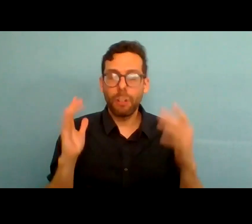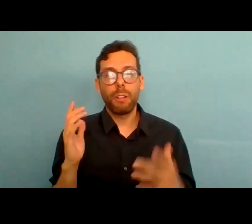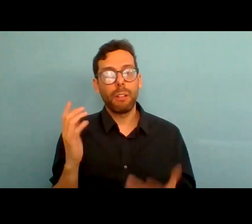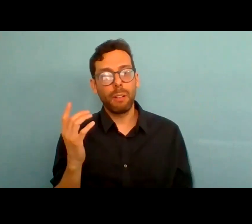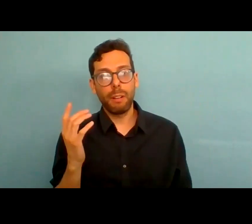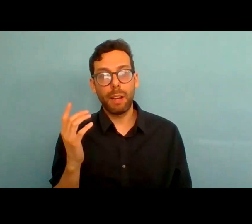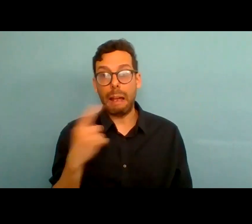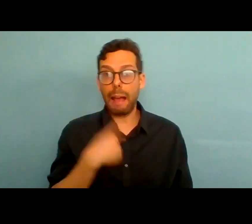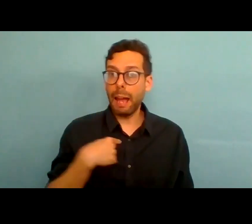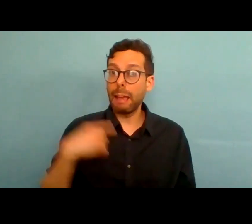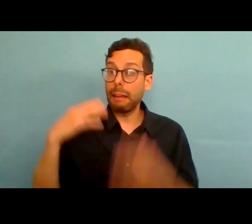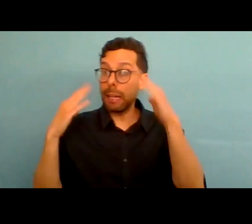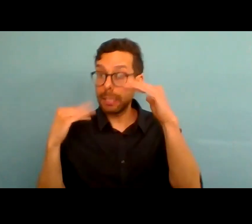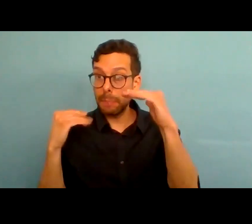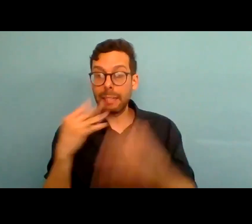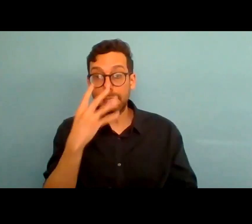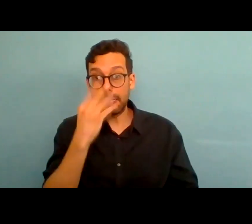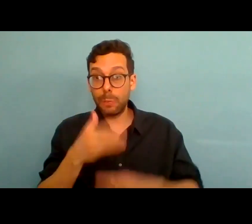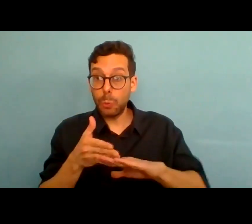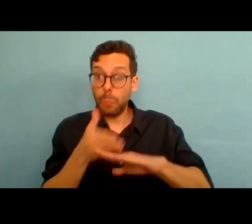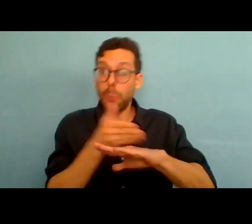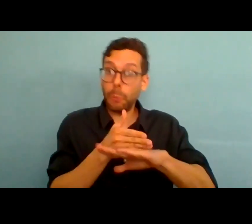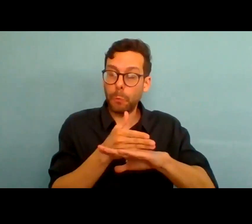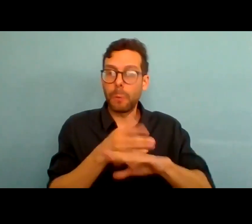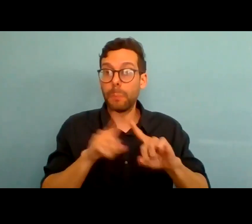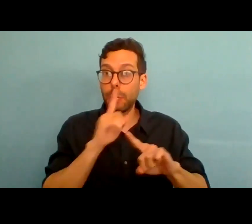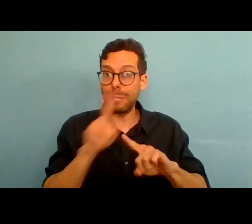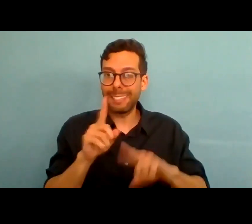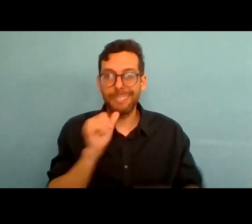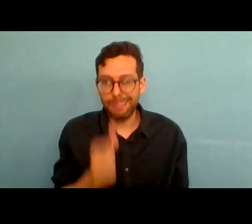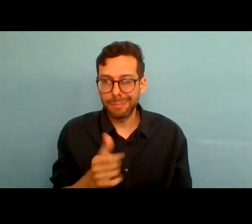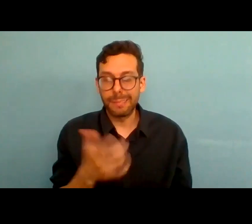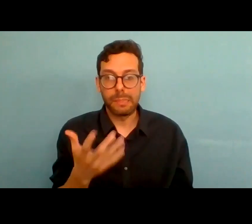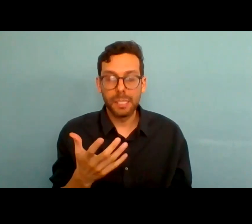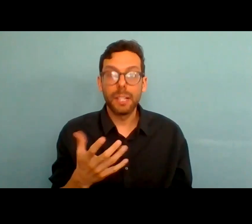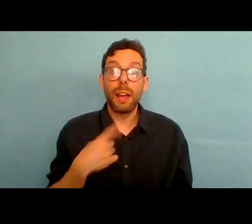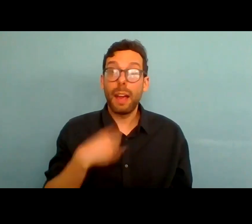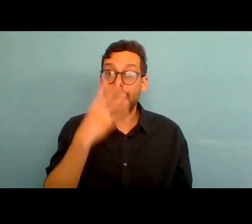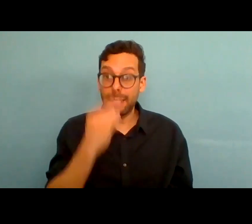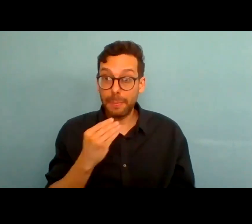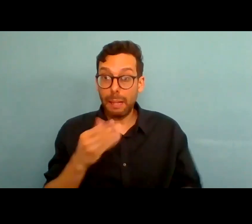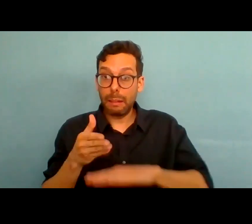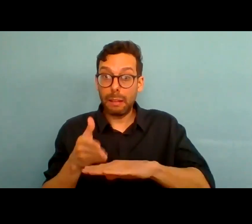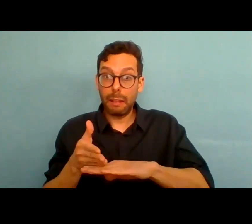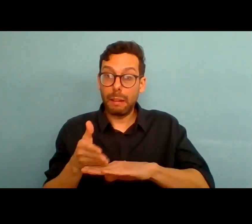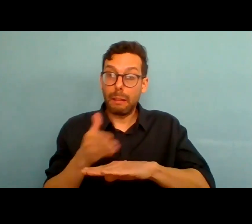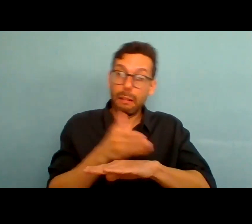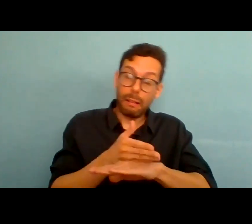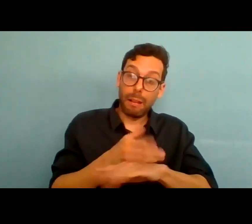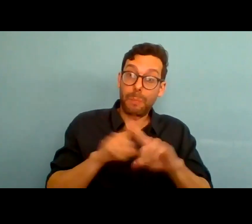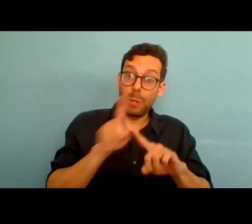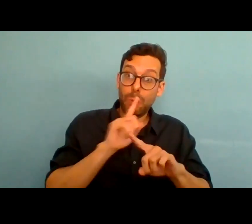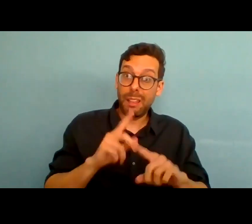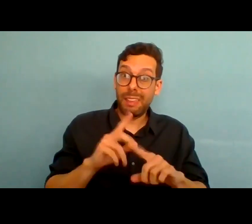be a little better, right? But it wasn't. Or I expected his sleep to be a little better and it was actually way worse, right? So